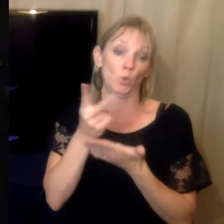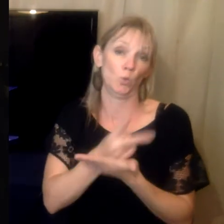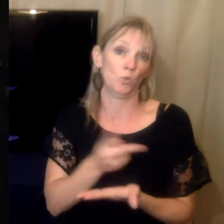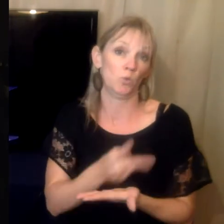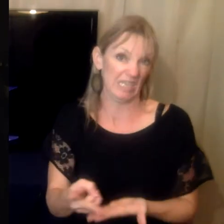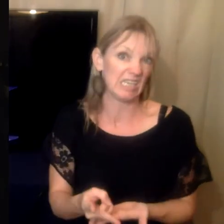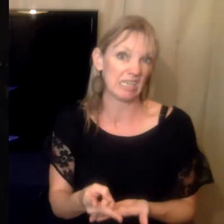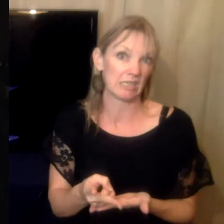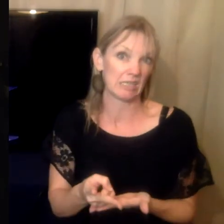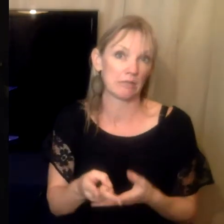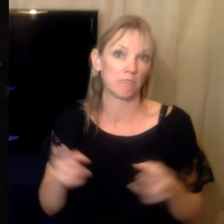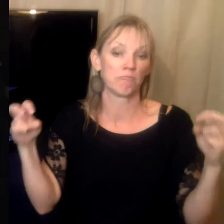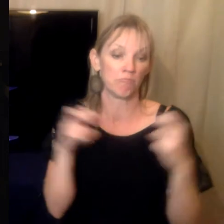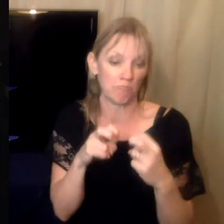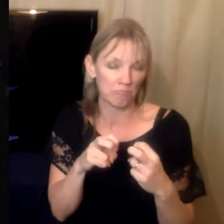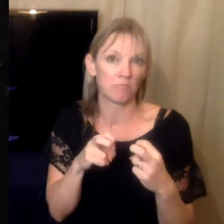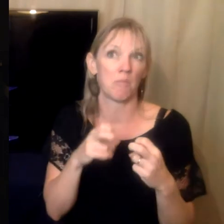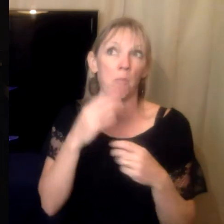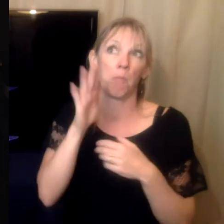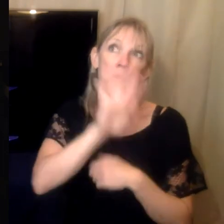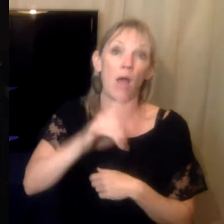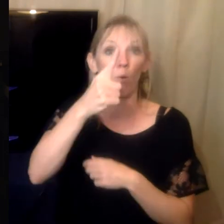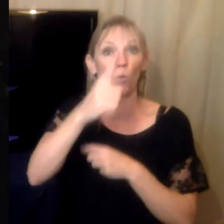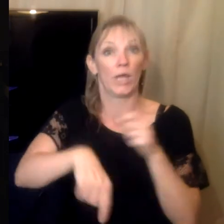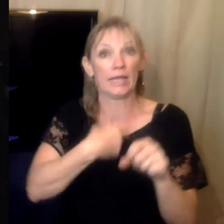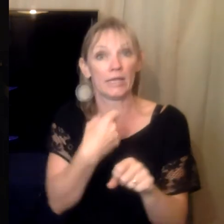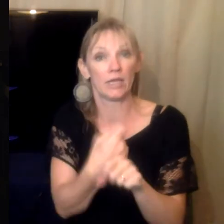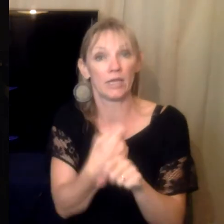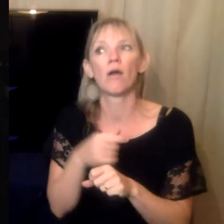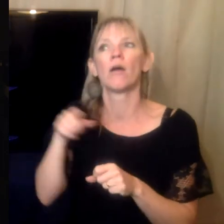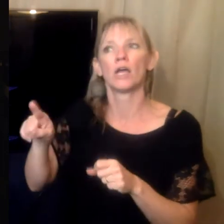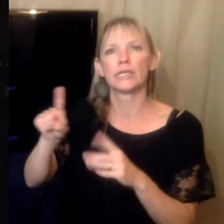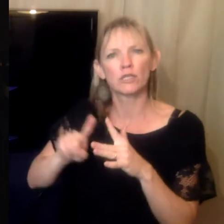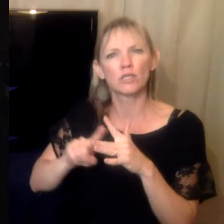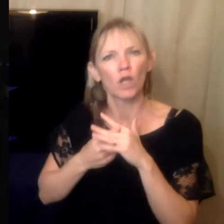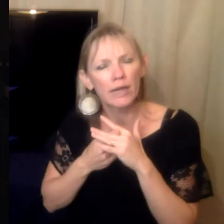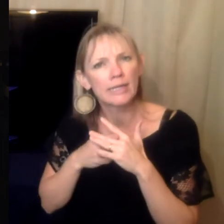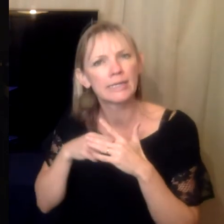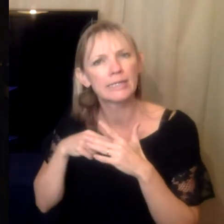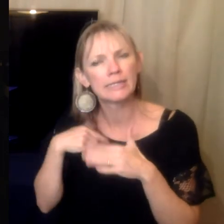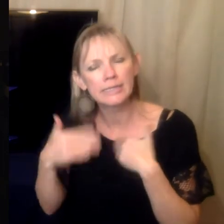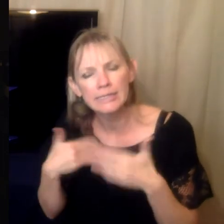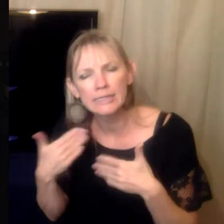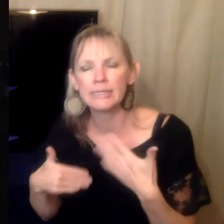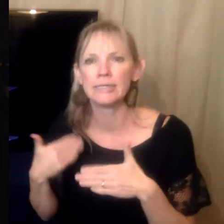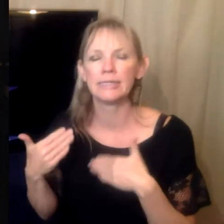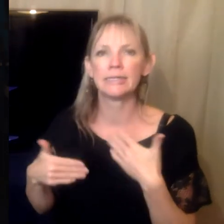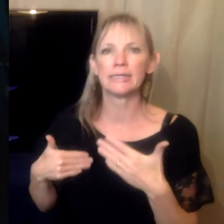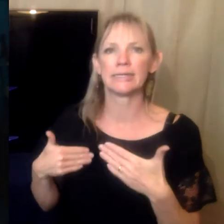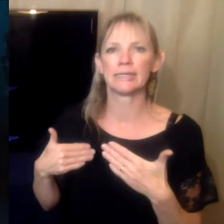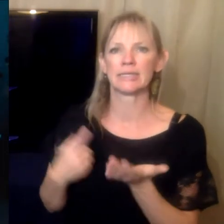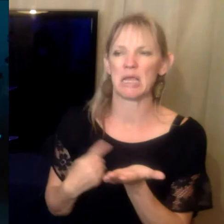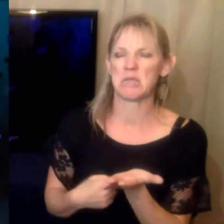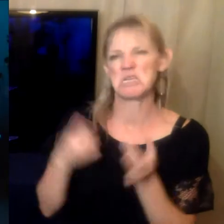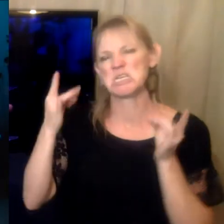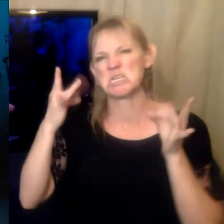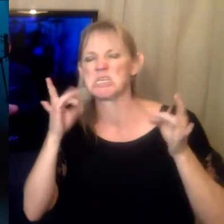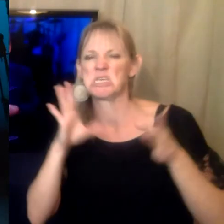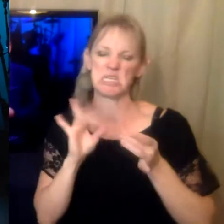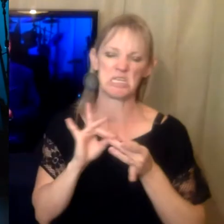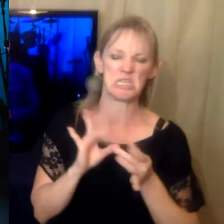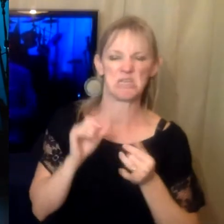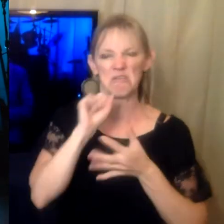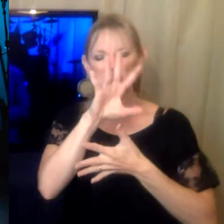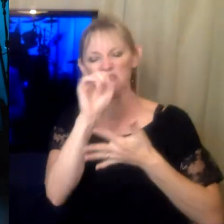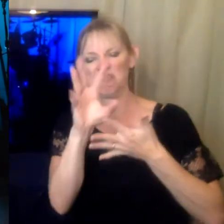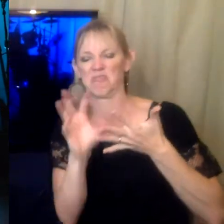year, I'm pretty sure. And he started just getting into it, and at times he was, I hate him. He did this, and he did this, and he had a laundry